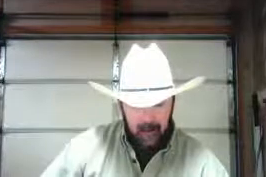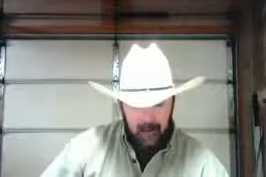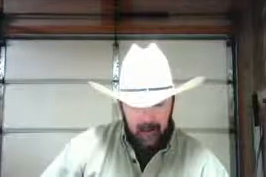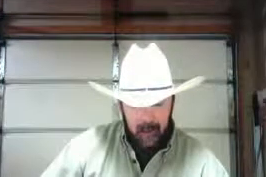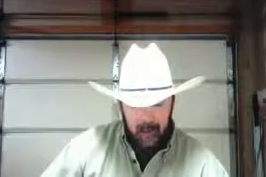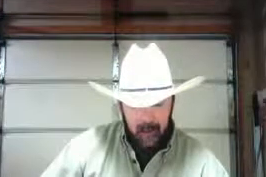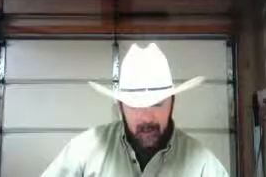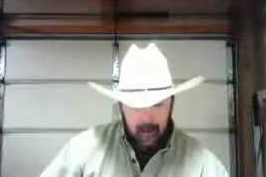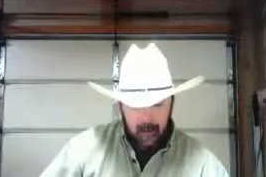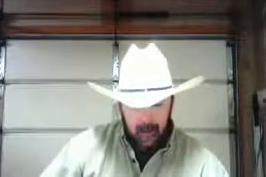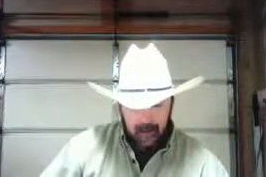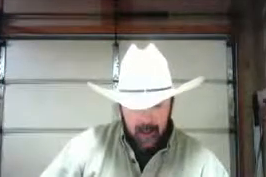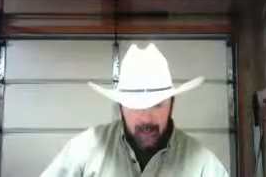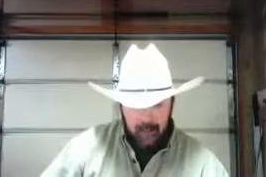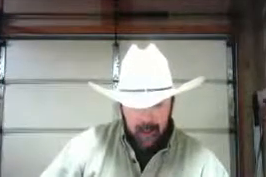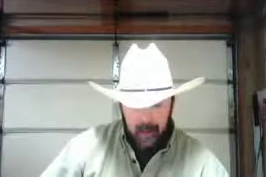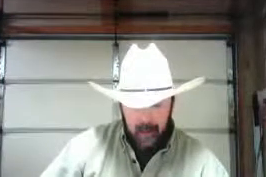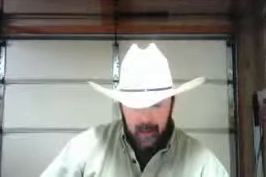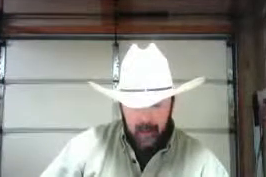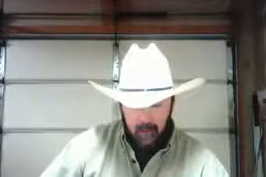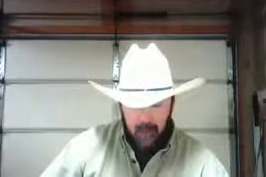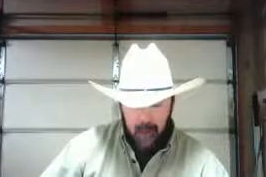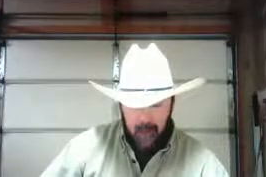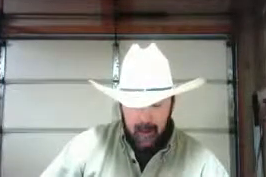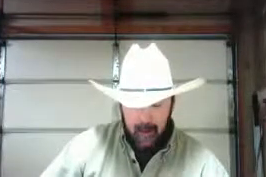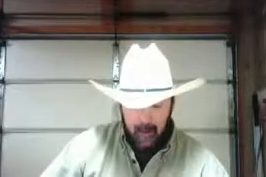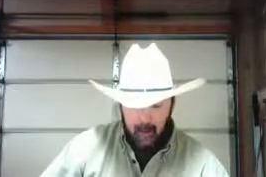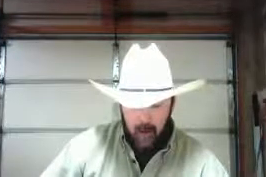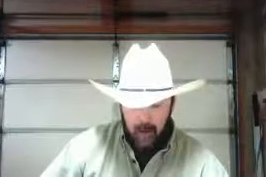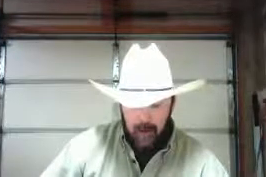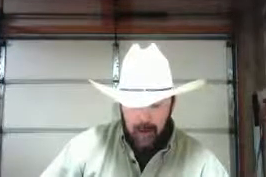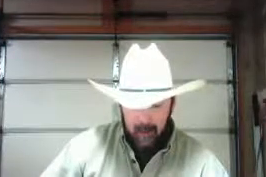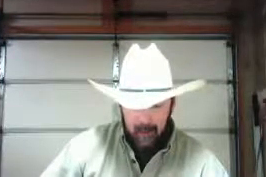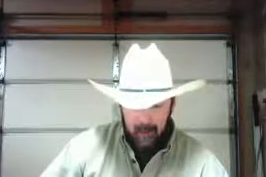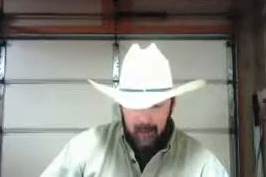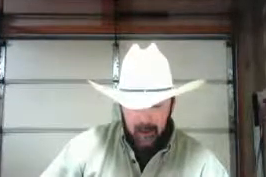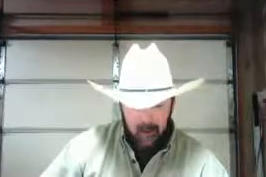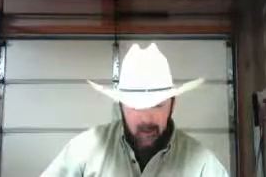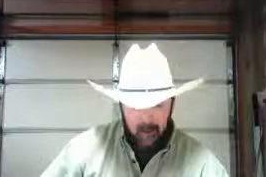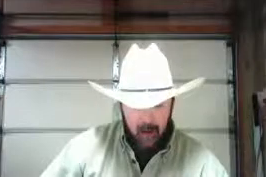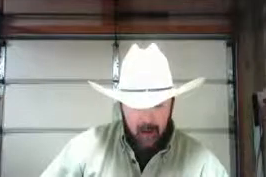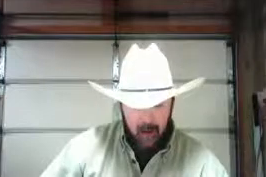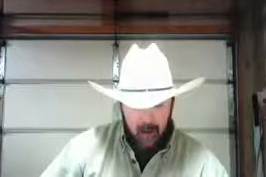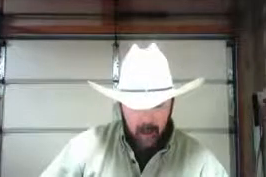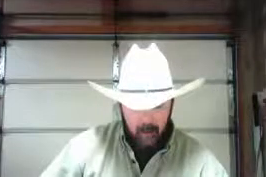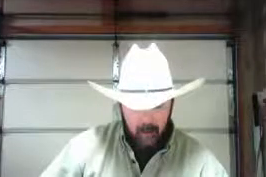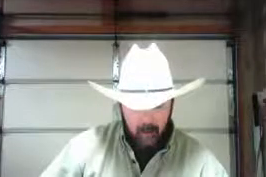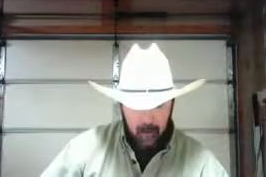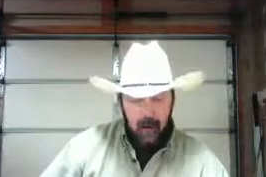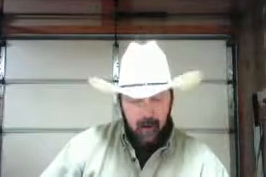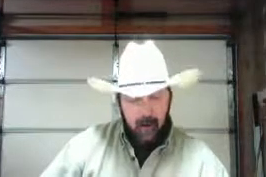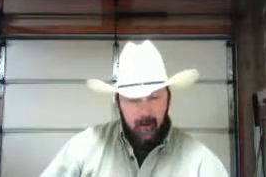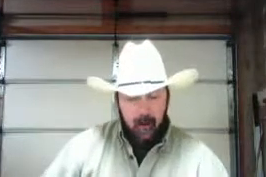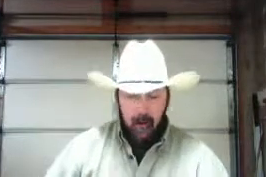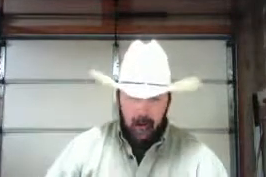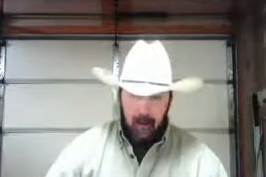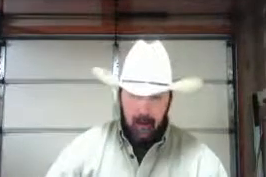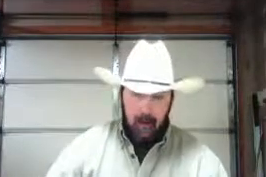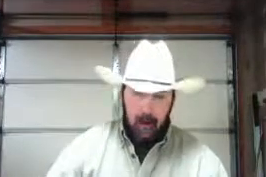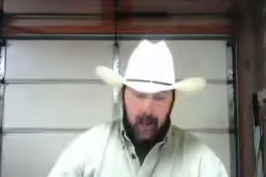NSA, extensive satellite network has programming capabilities to monitor whatever, and I